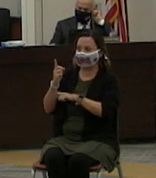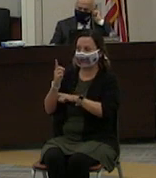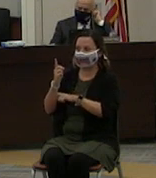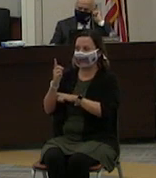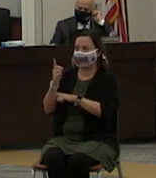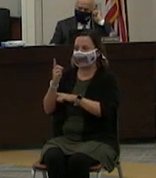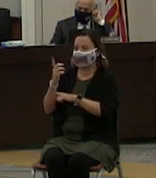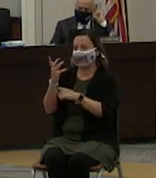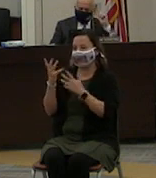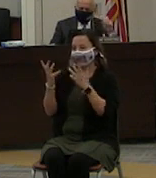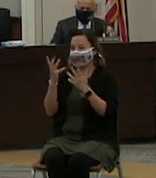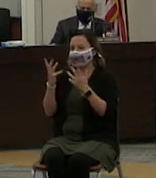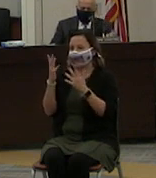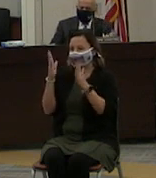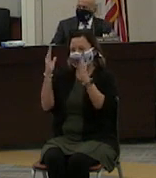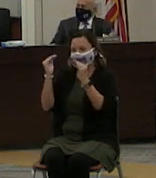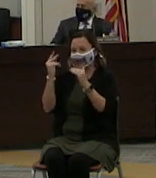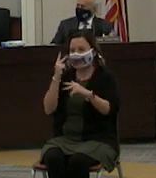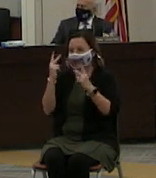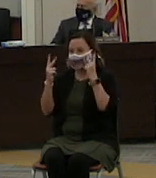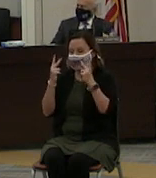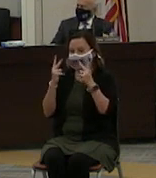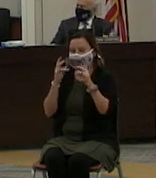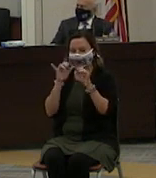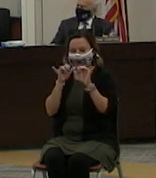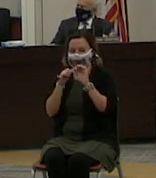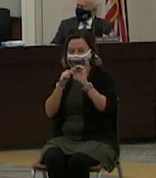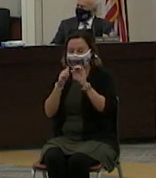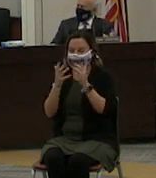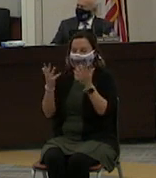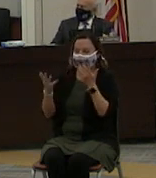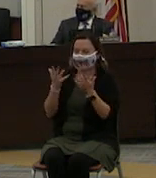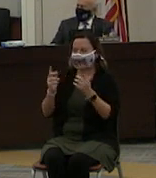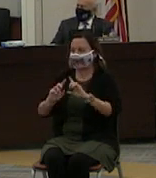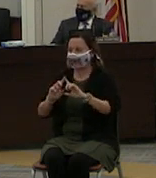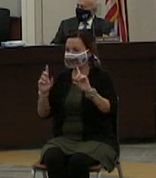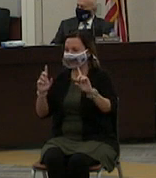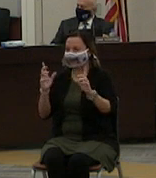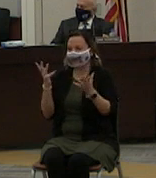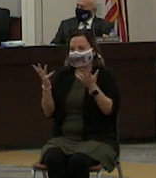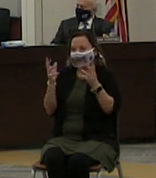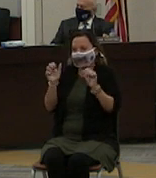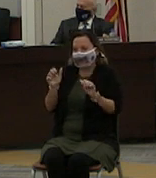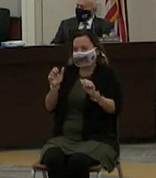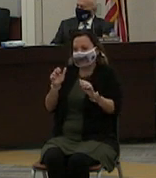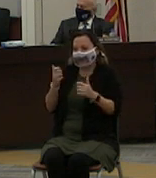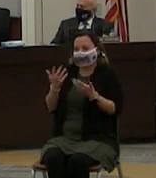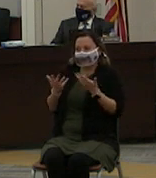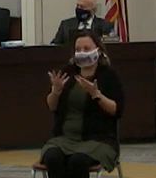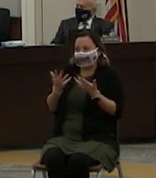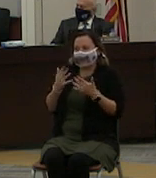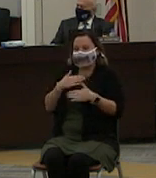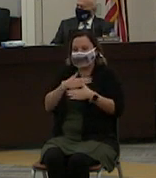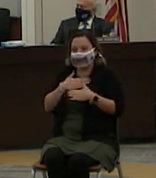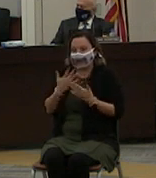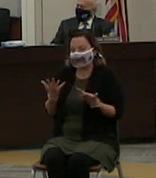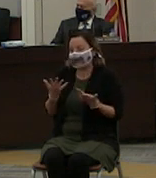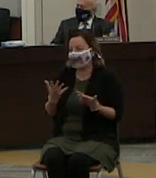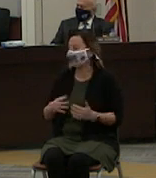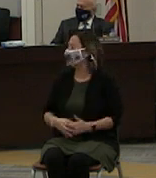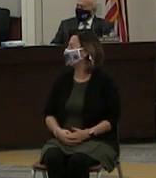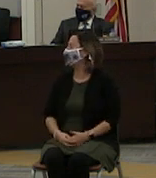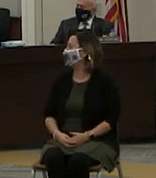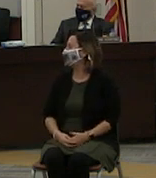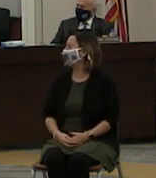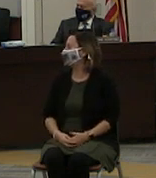what do you expect to see? Or are we going to measure things differently? What do we anticipate? Yeah, it's a great question.